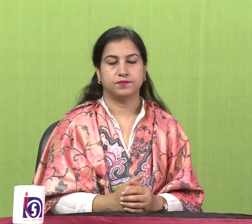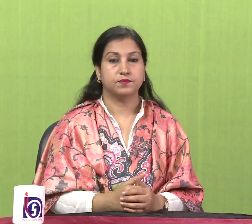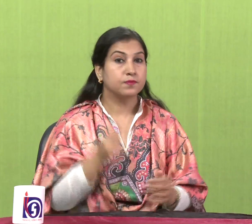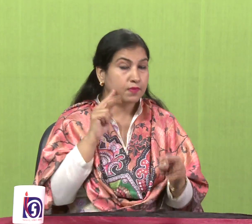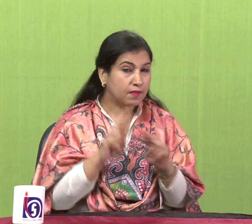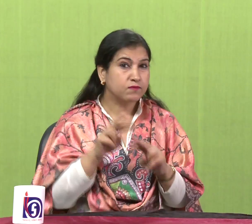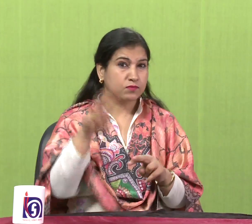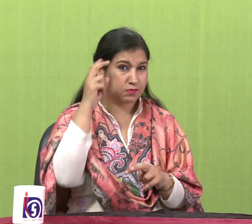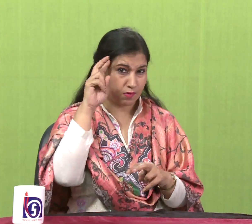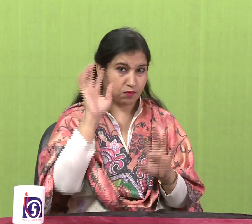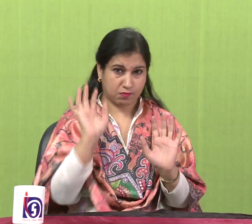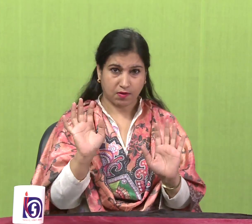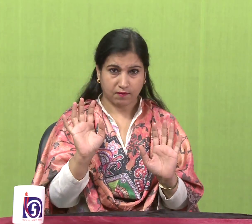If you have any queries,